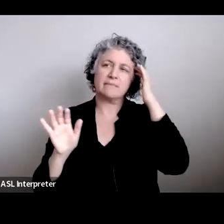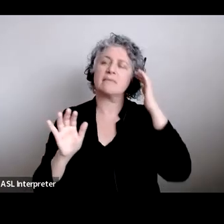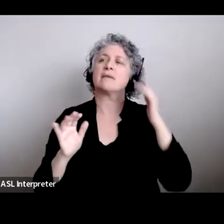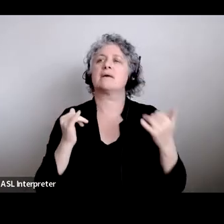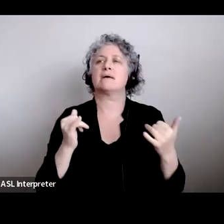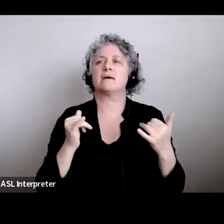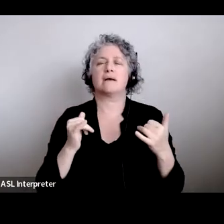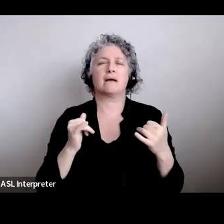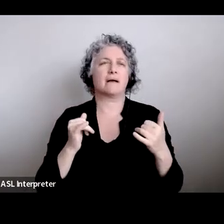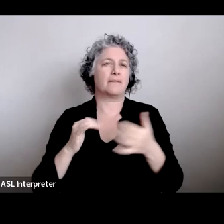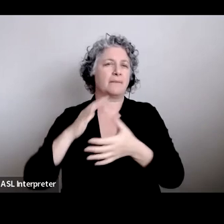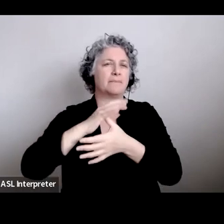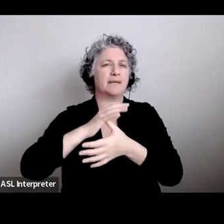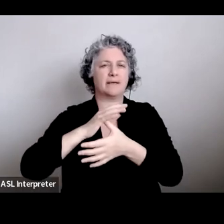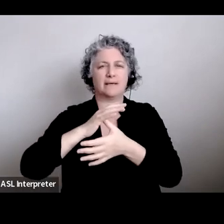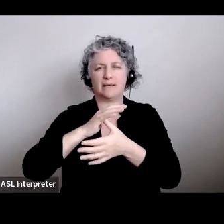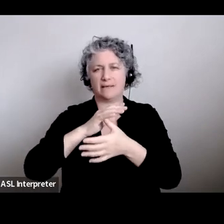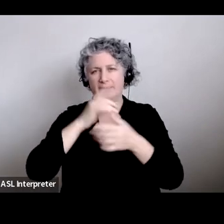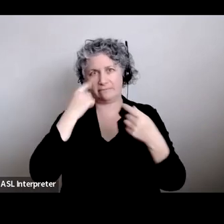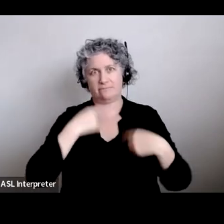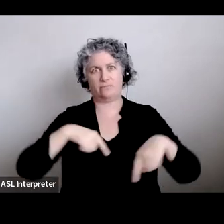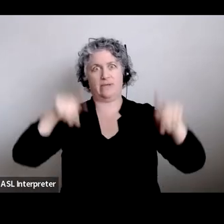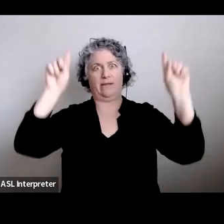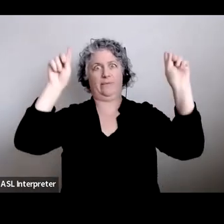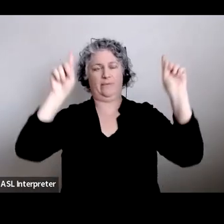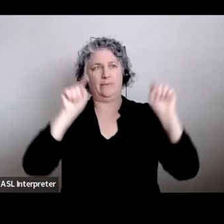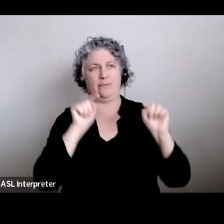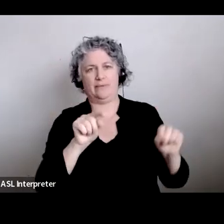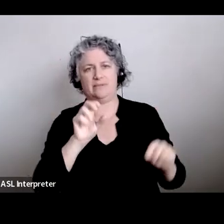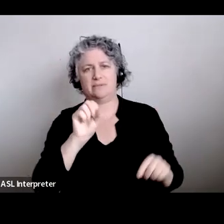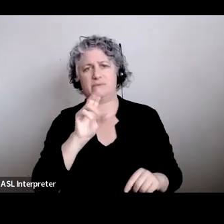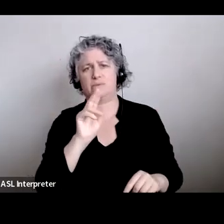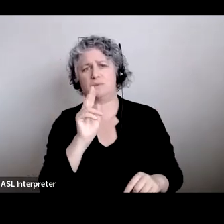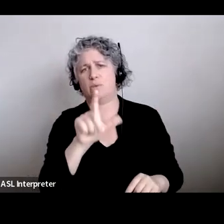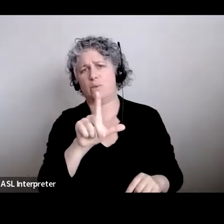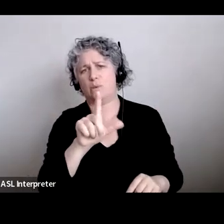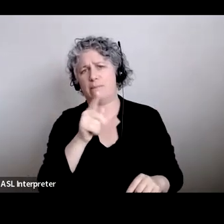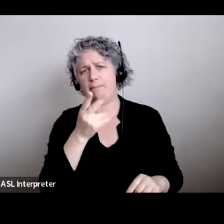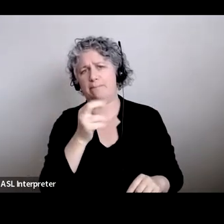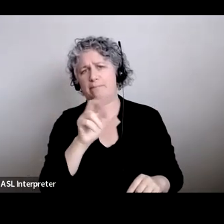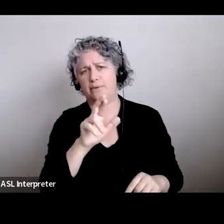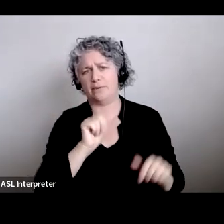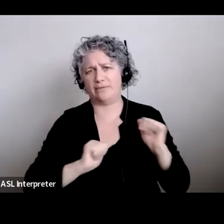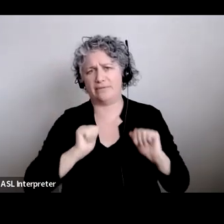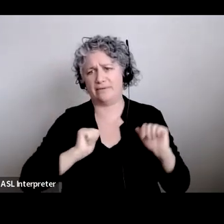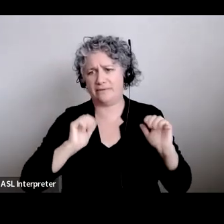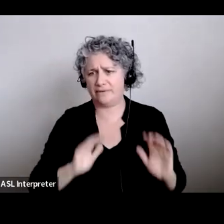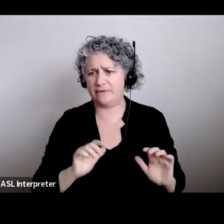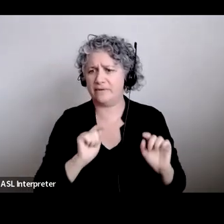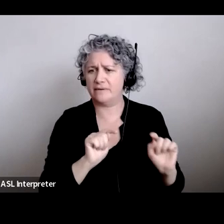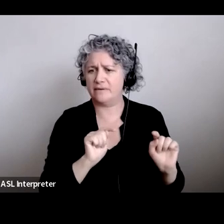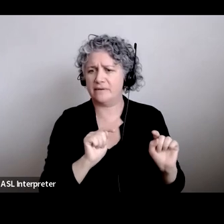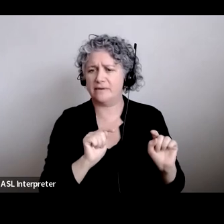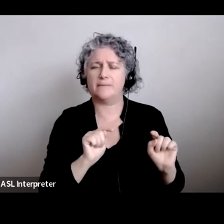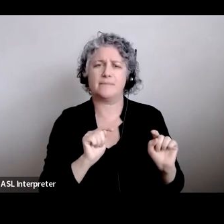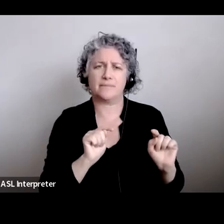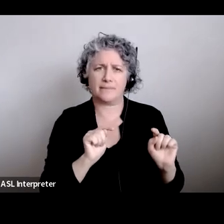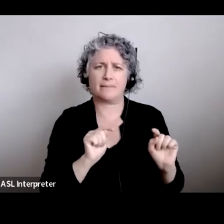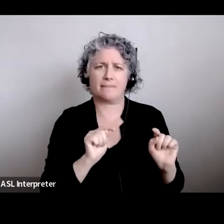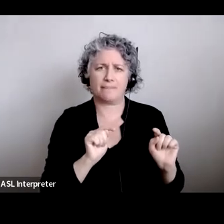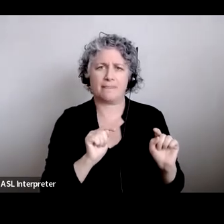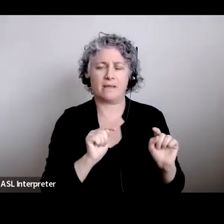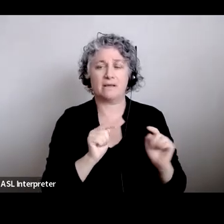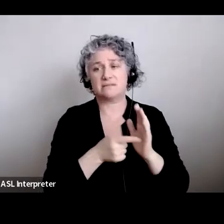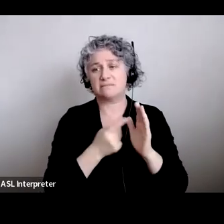breakthrough at Soul Pepper was the fact that sometimes we just